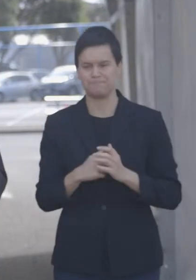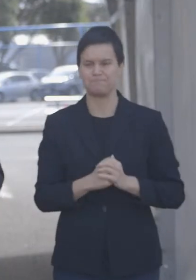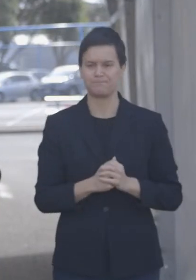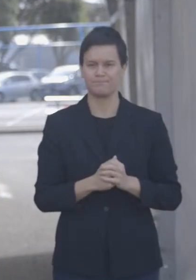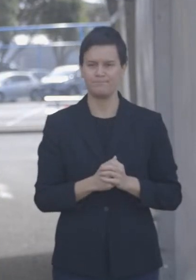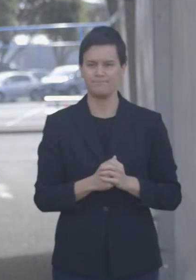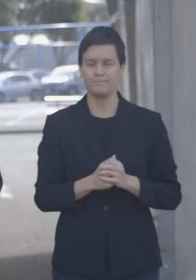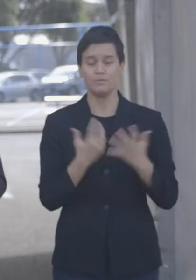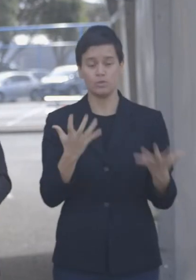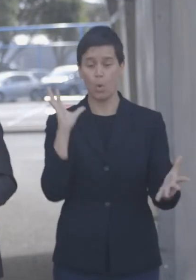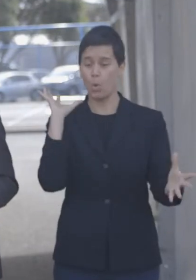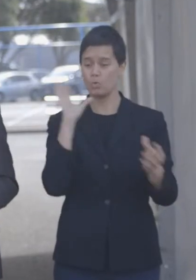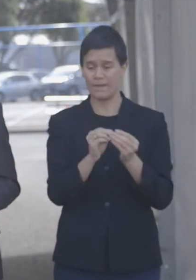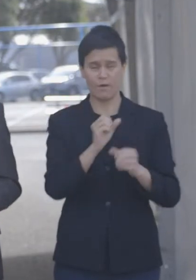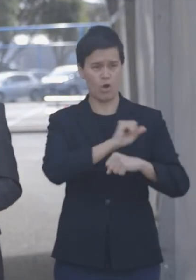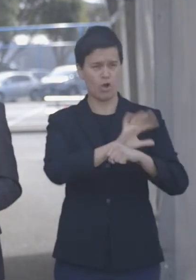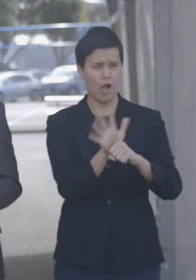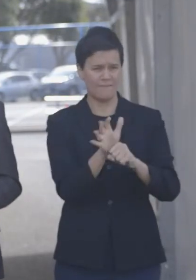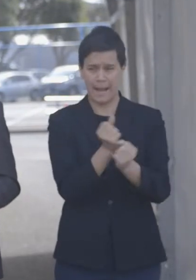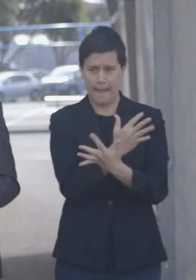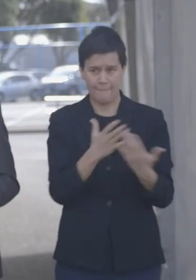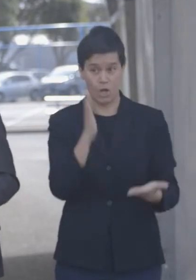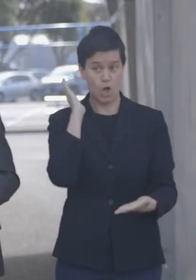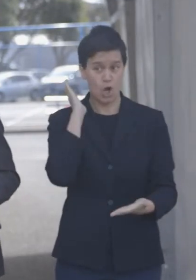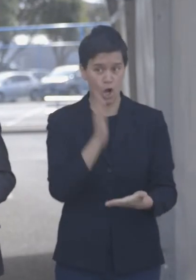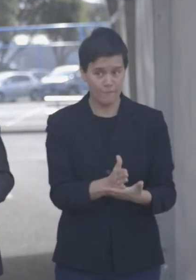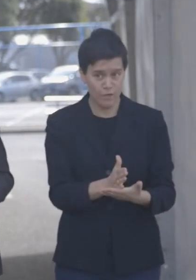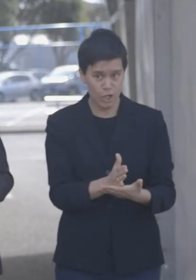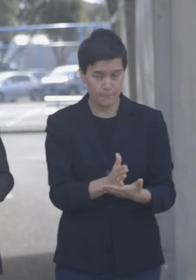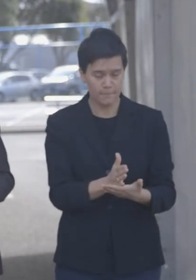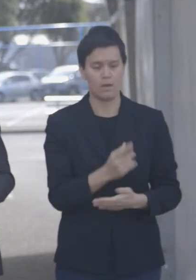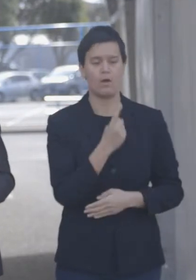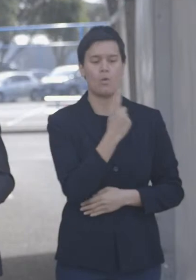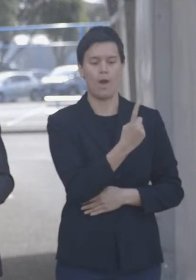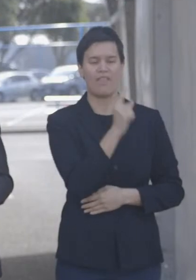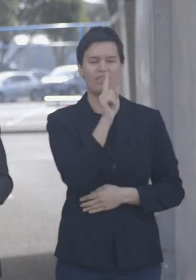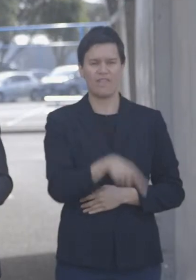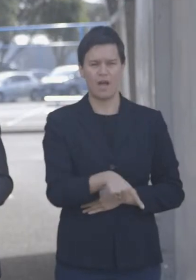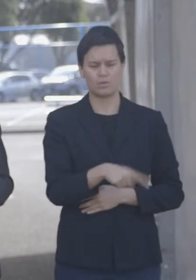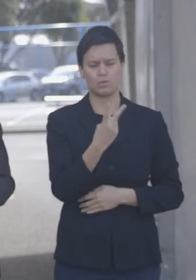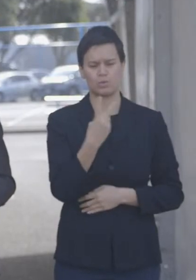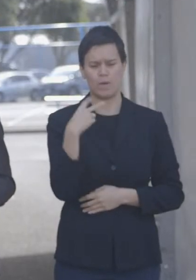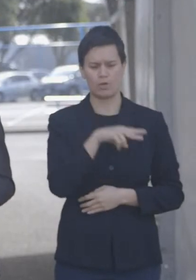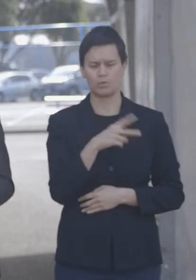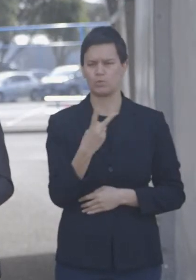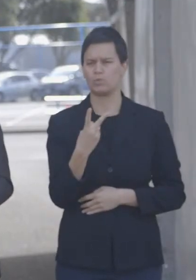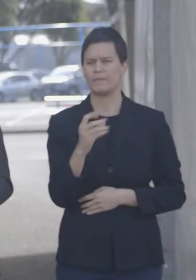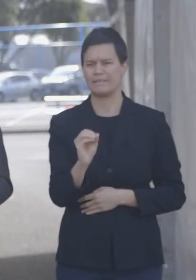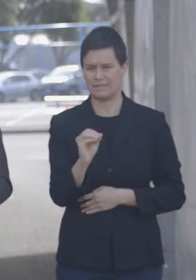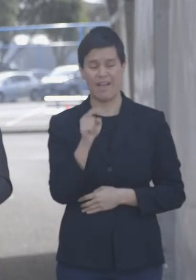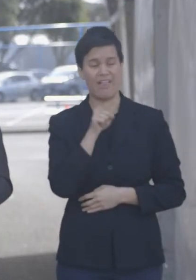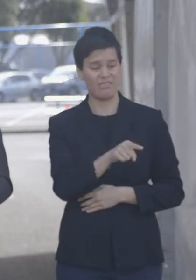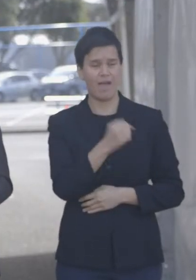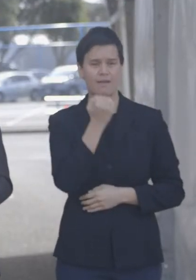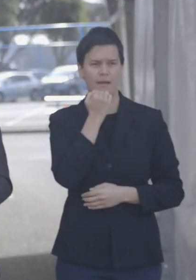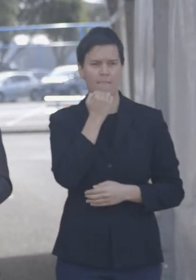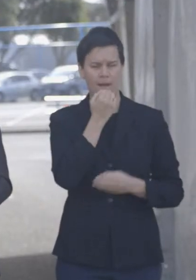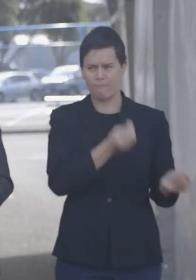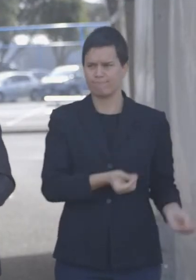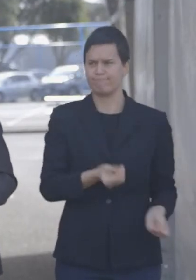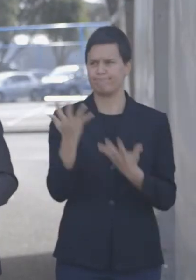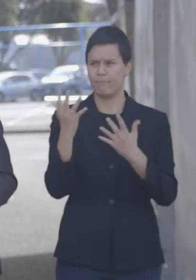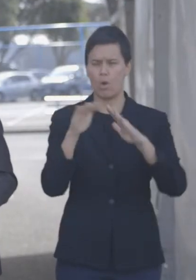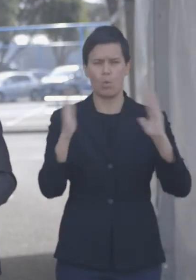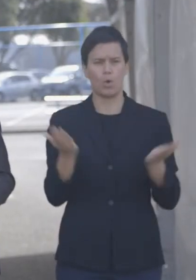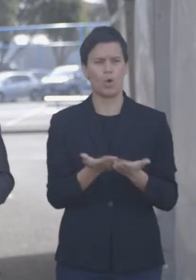our total number of cases now of COVID-19, confirmed cases, is 1,220, and we will update the WHO on that